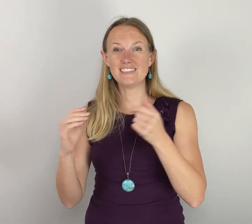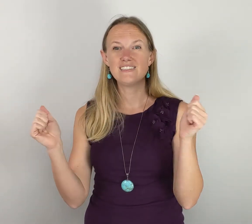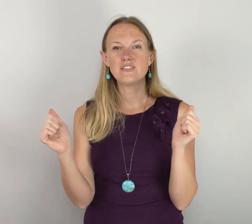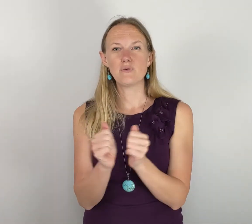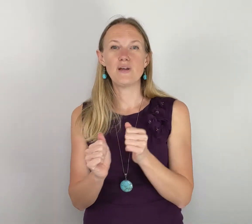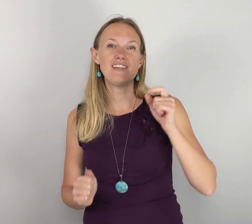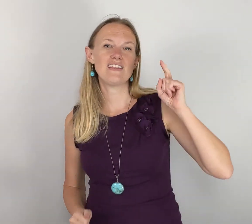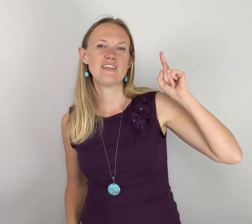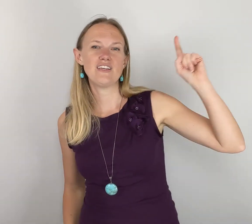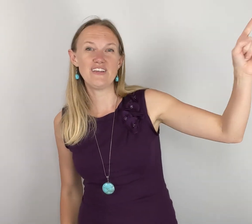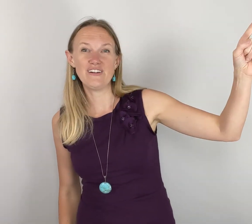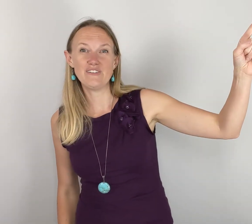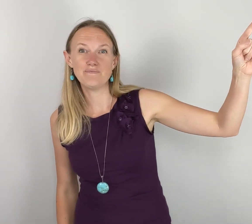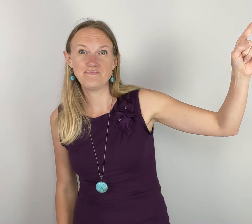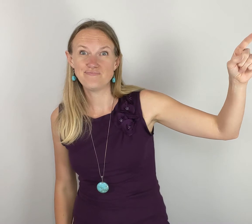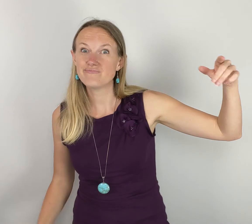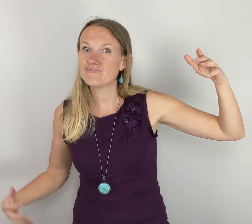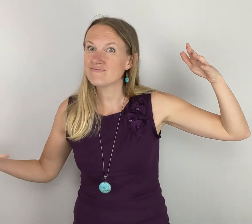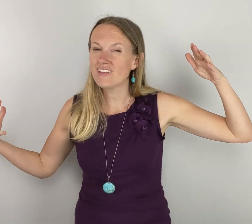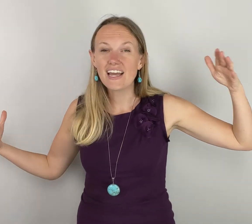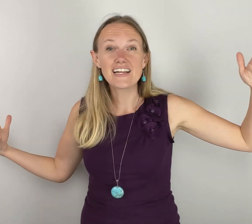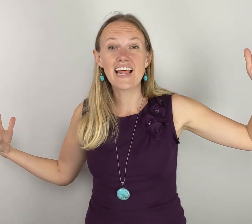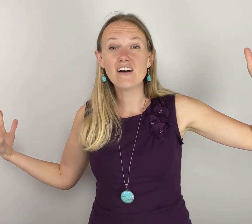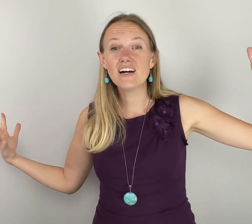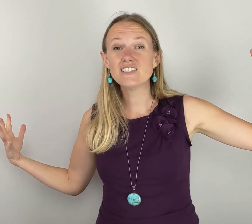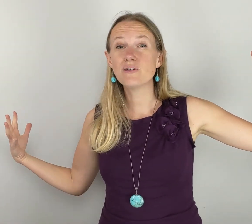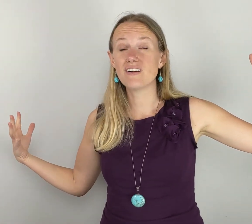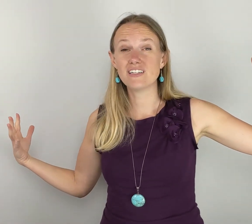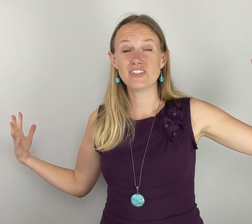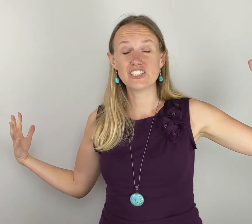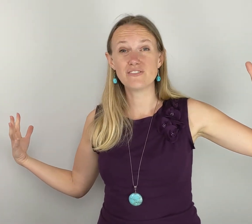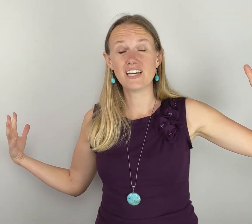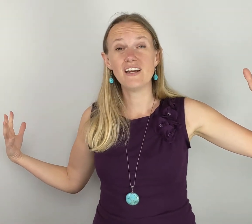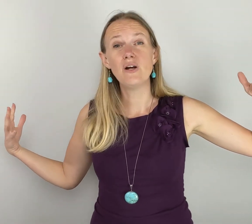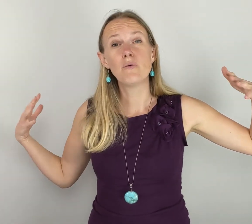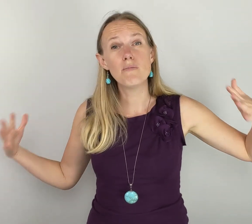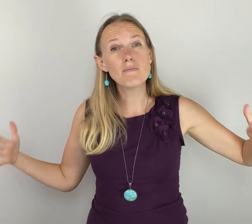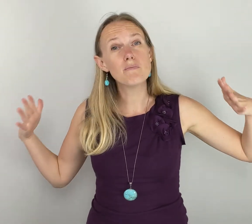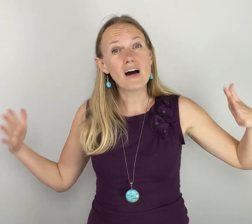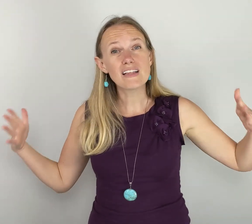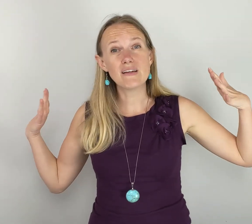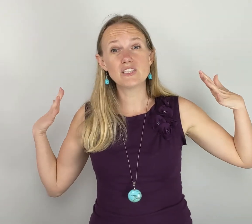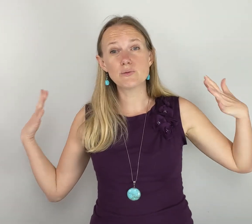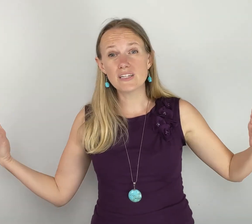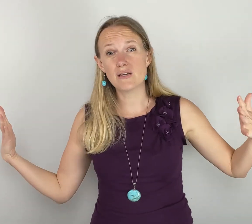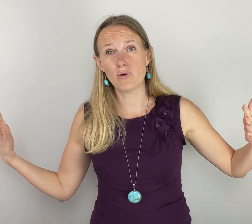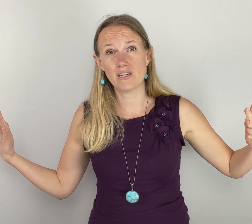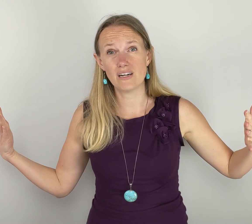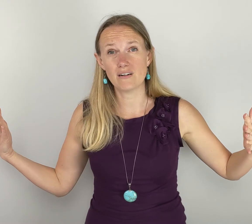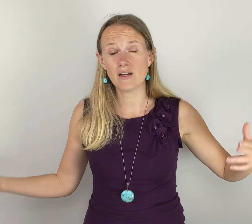begins with you. Okay, now guys, we're on to verse 3. Remember, body language really important here,